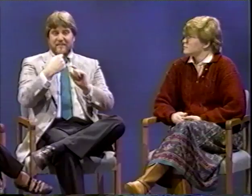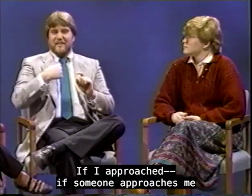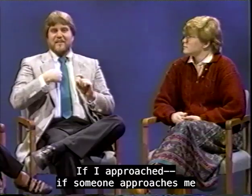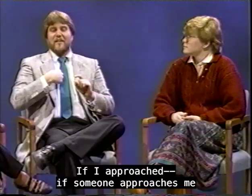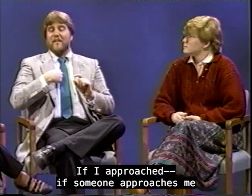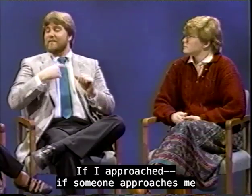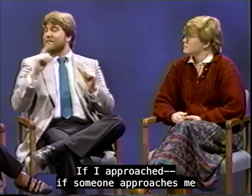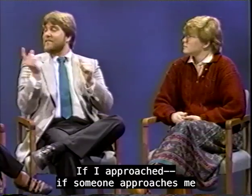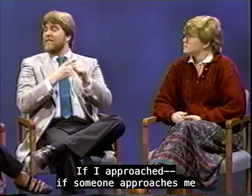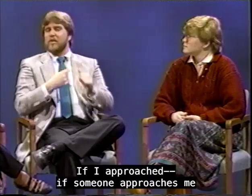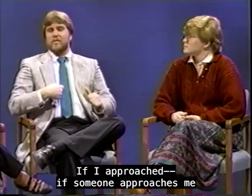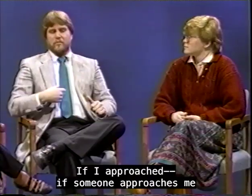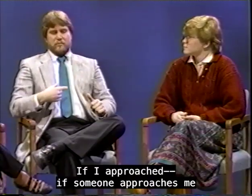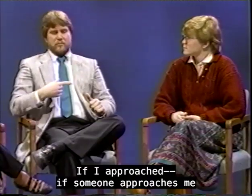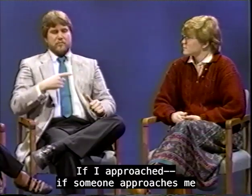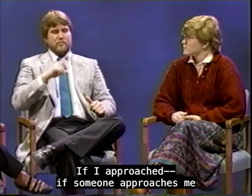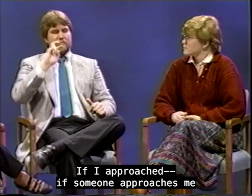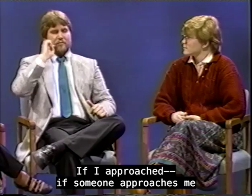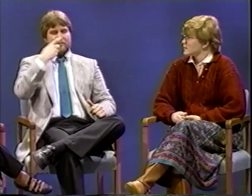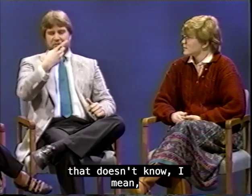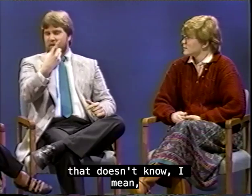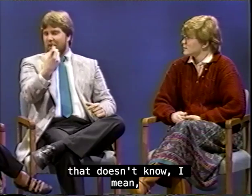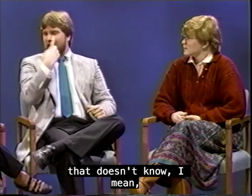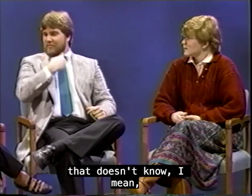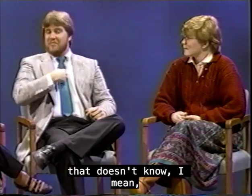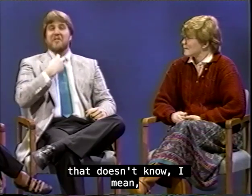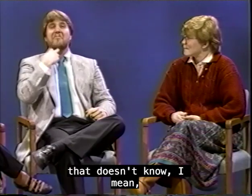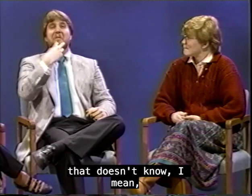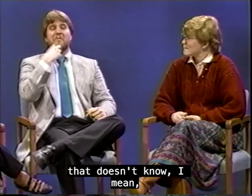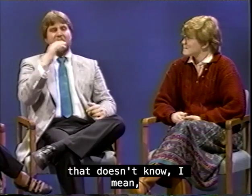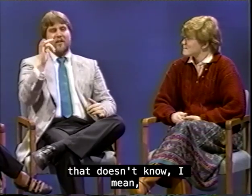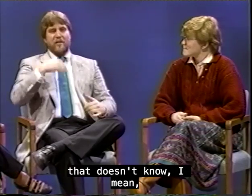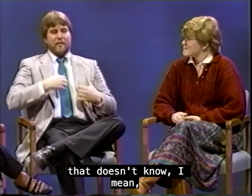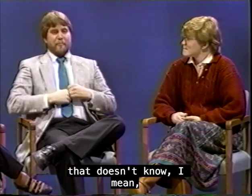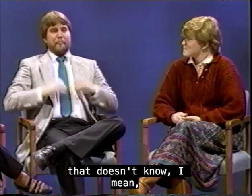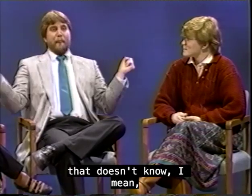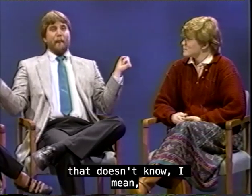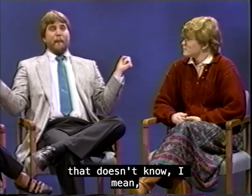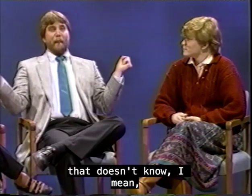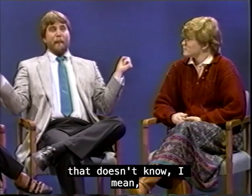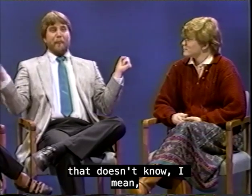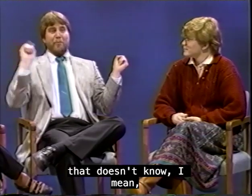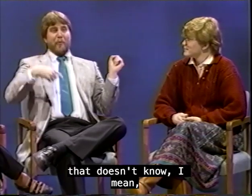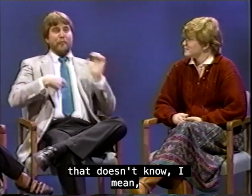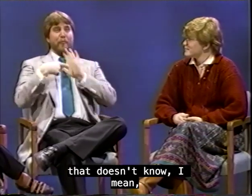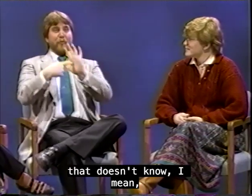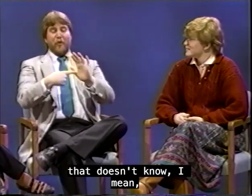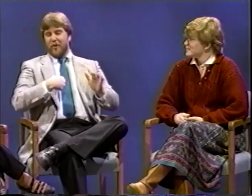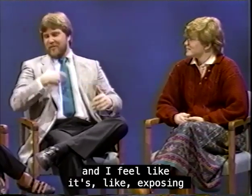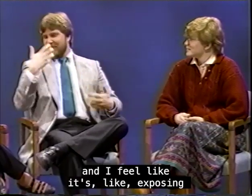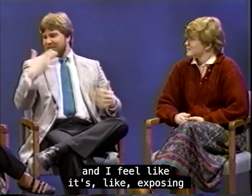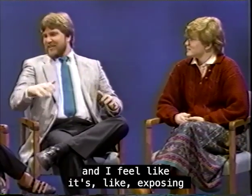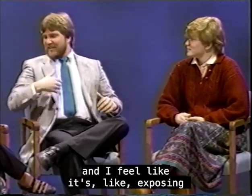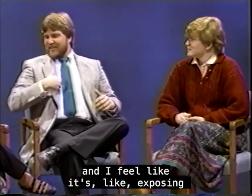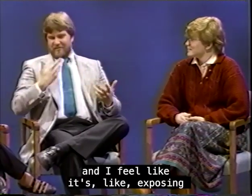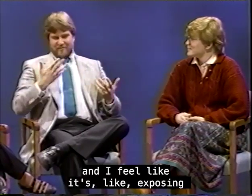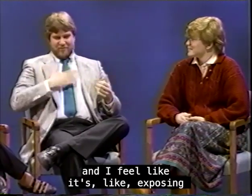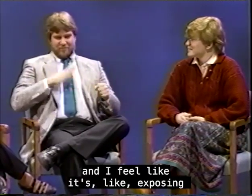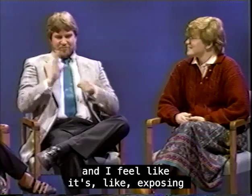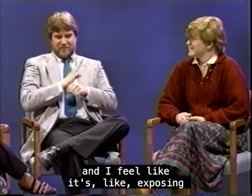If someone approaches me that doesn't know, I mean, they'll ask me to use my voice, and I feel like it's like exposing